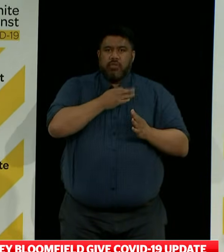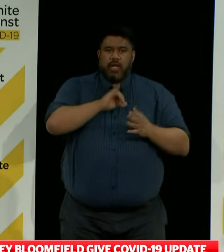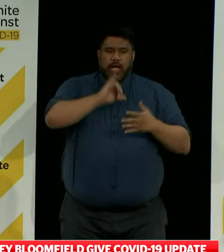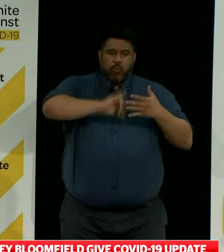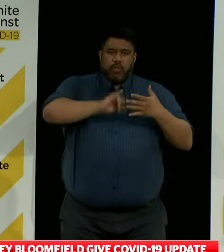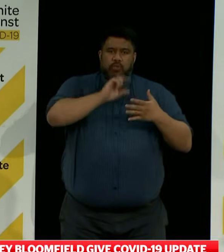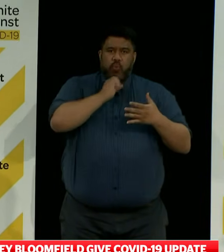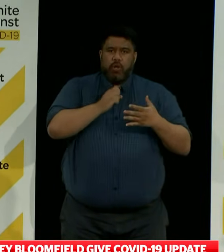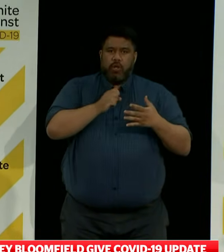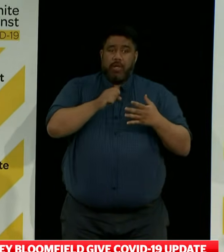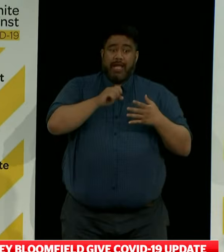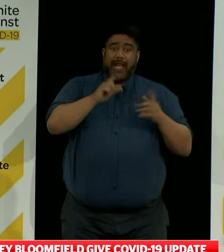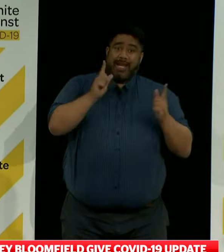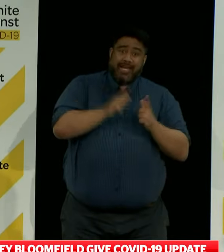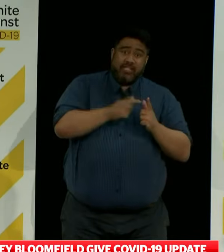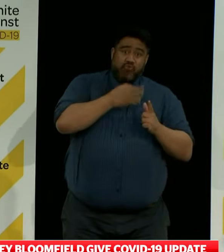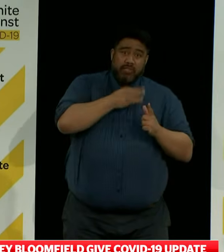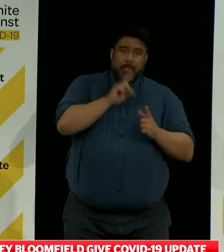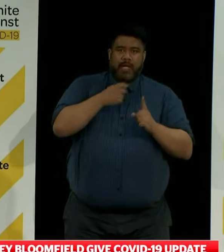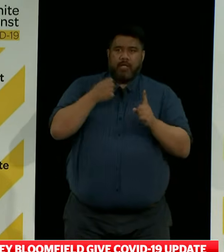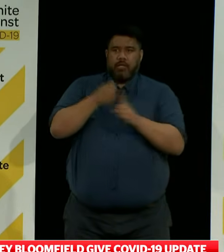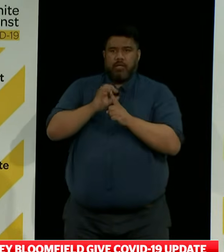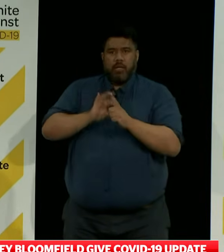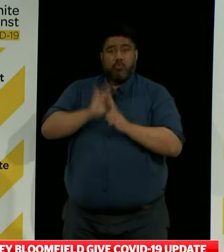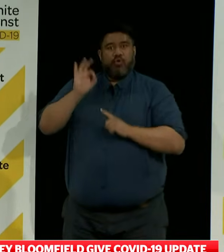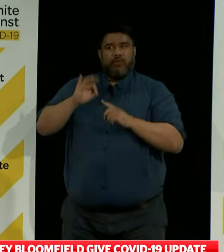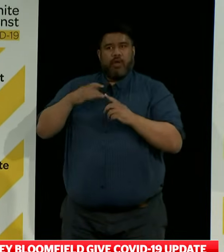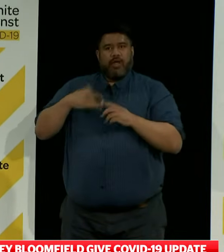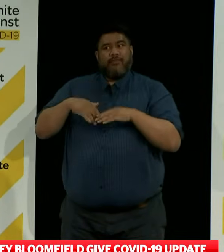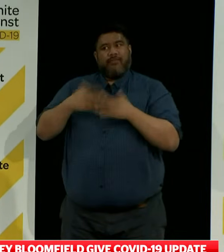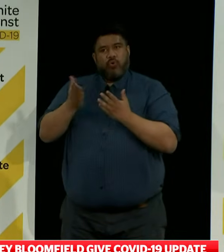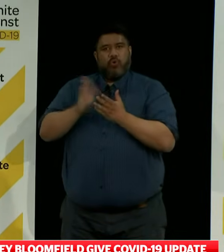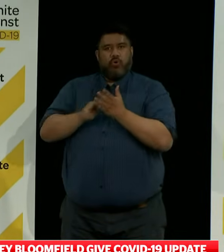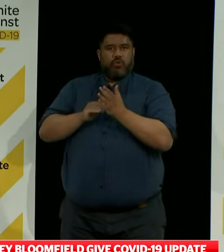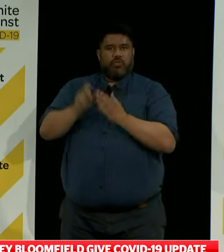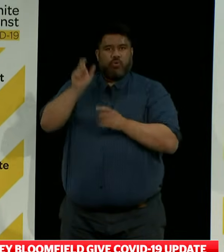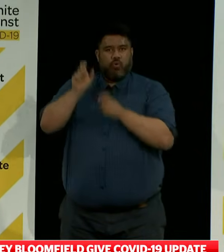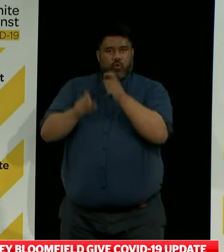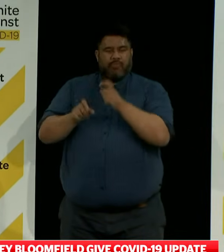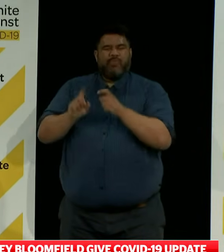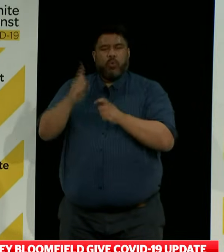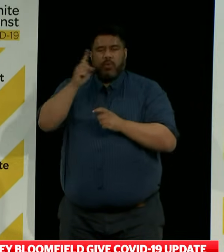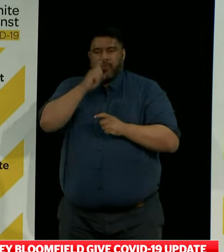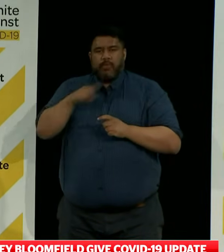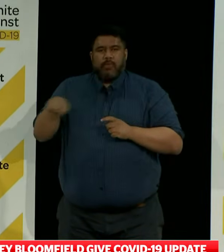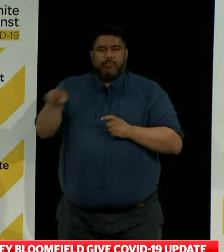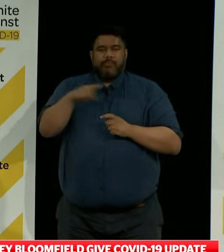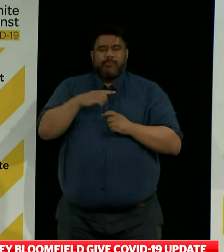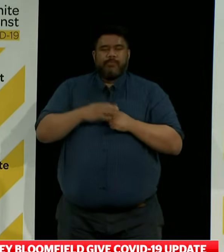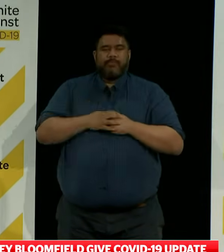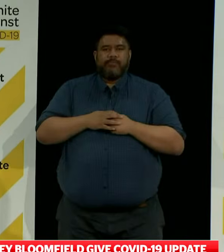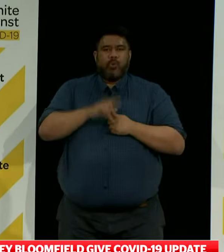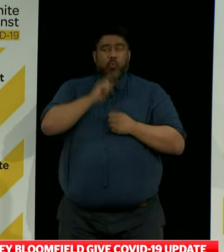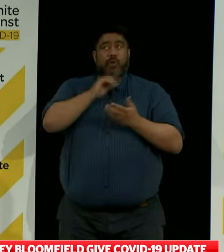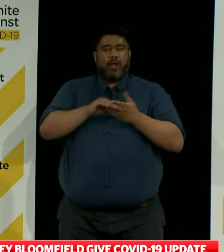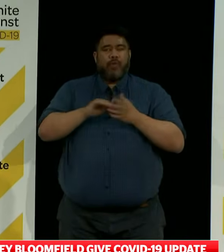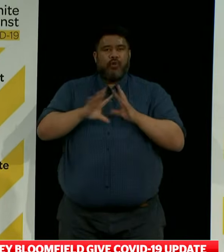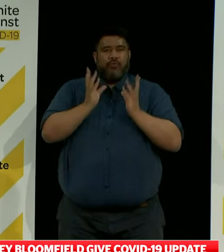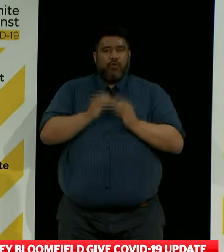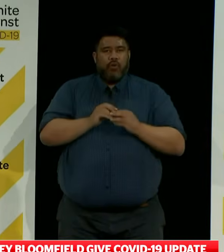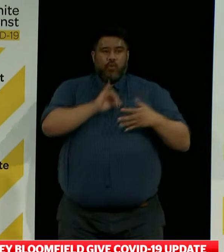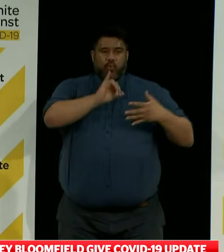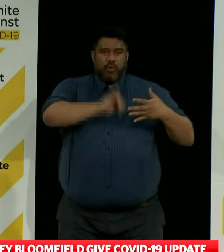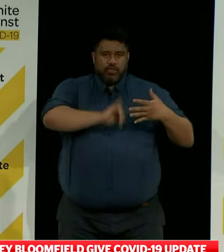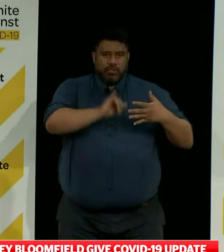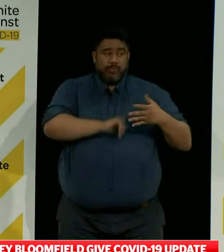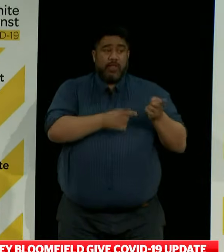make a significant difference to Aucklanders and their ability to continue with the restrictions that do help us with this outbreak. Their